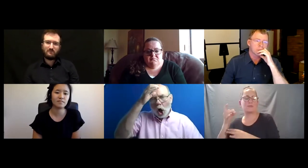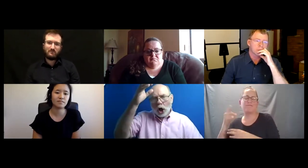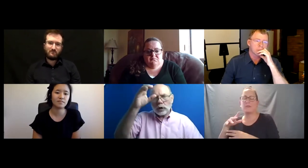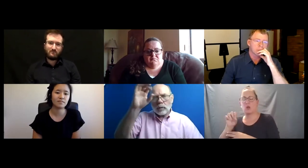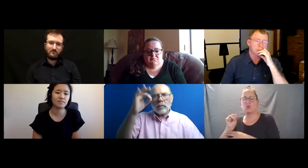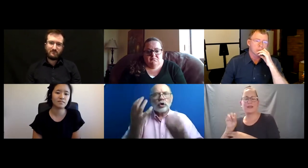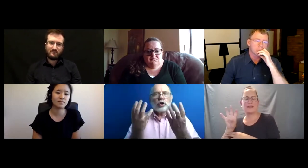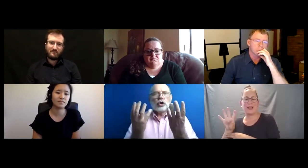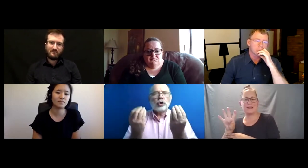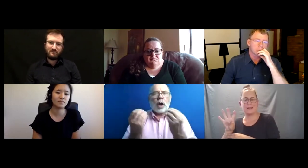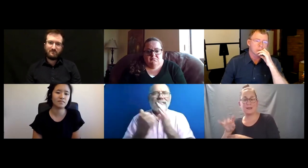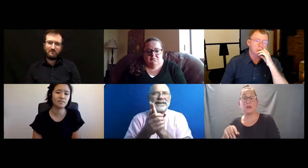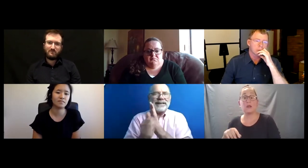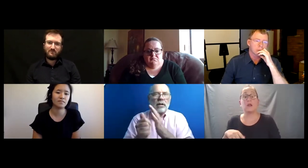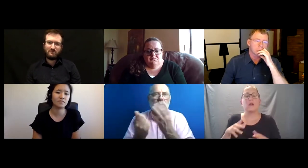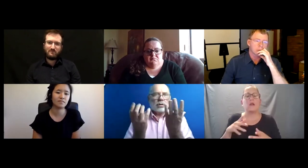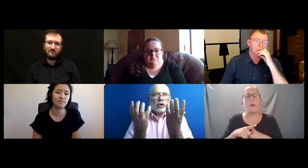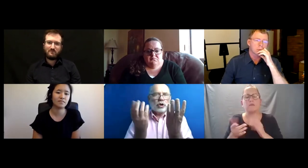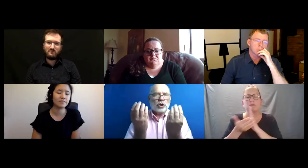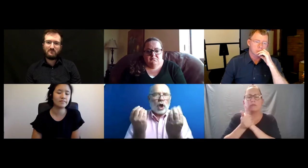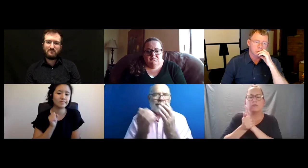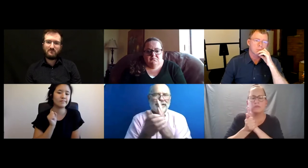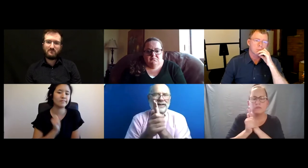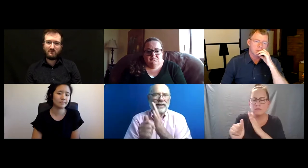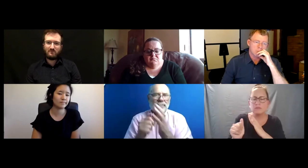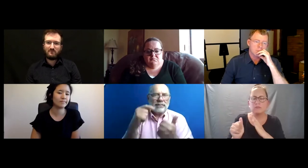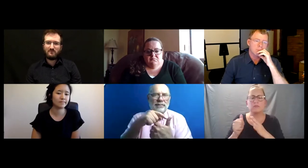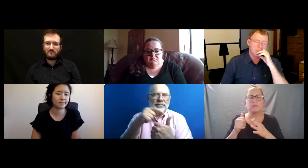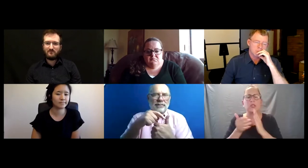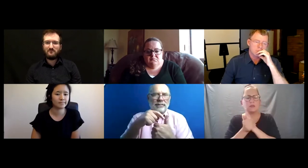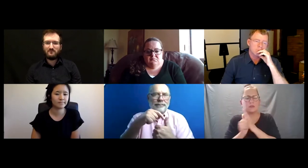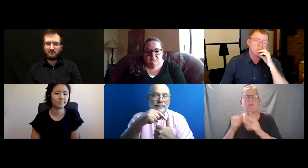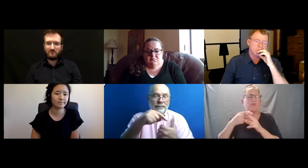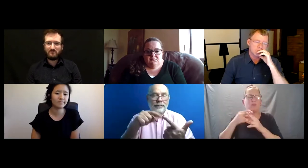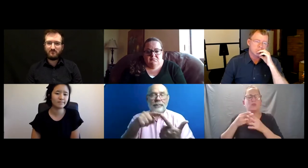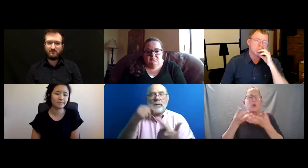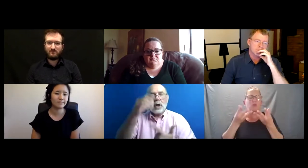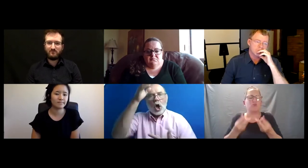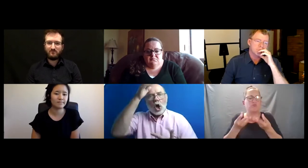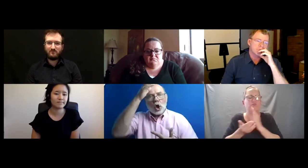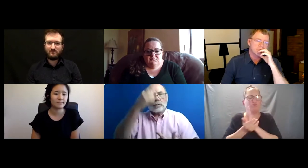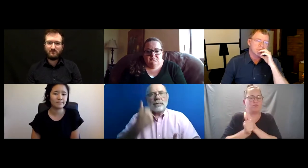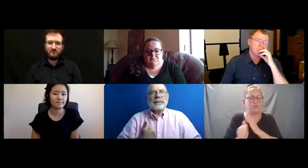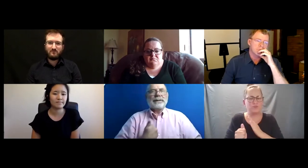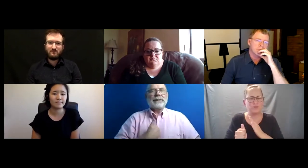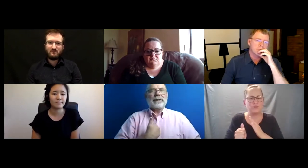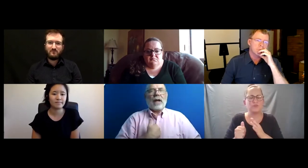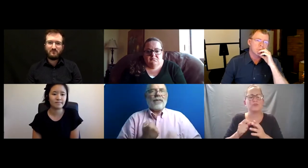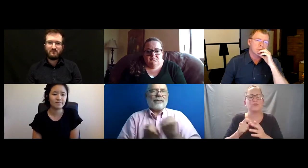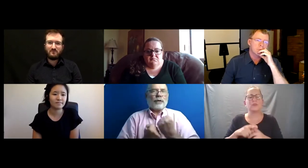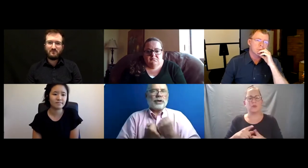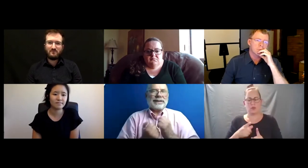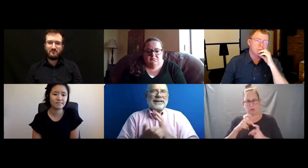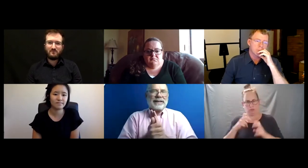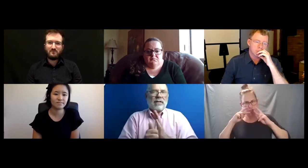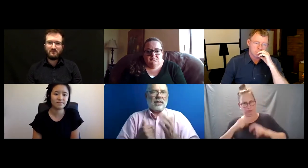So youth in eighth grade to better understand soft skills and those concepts.